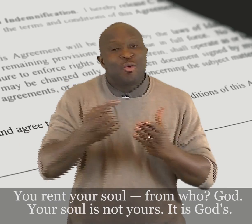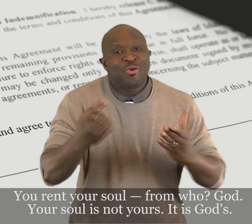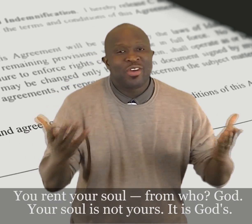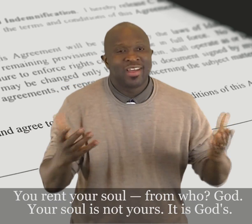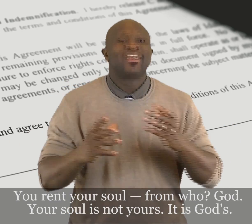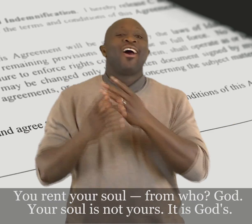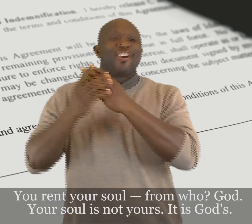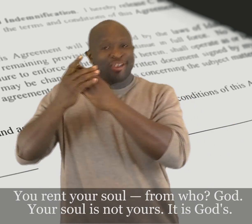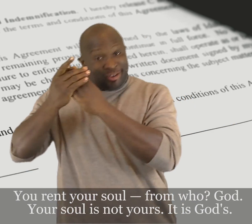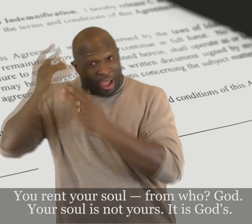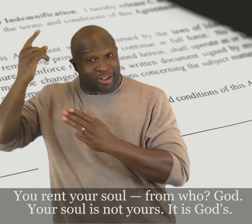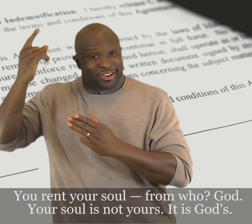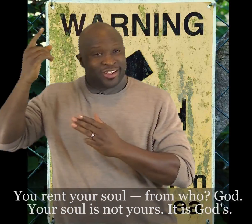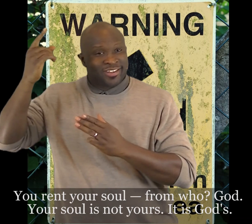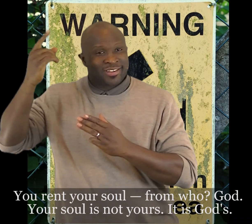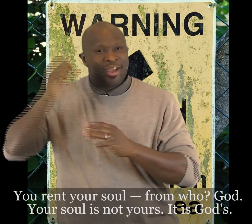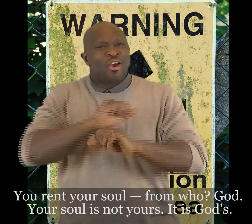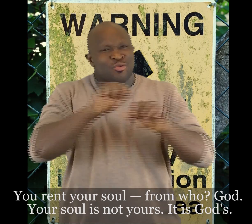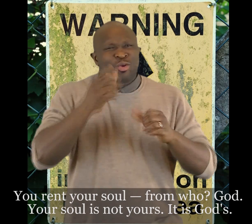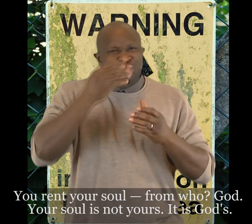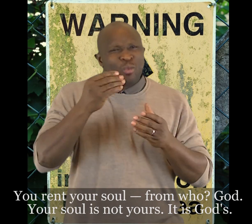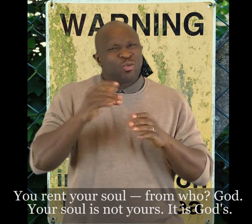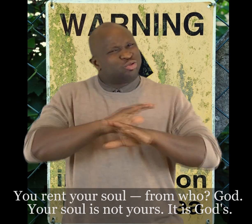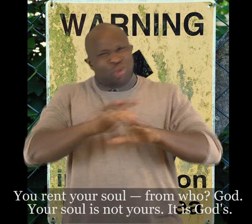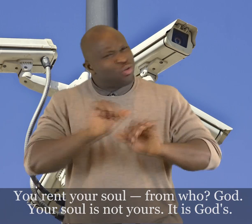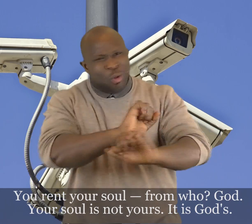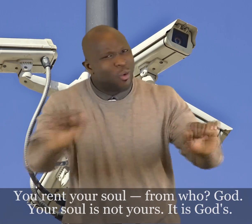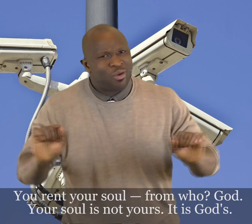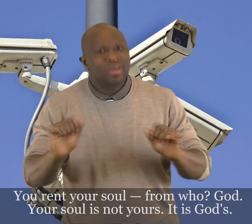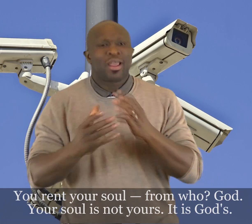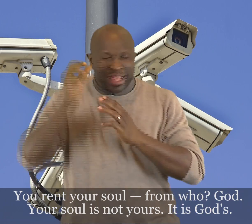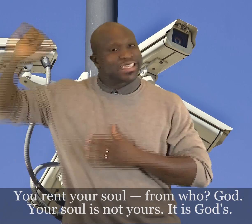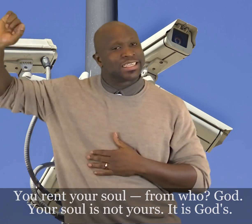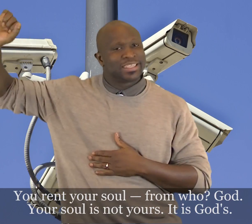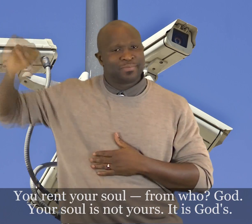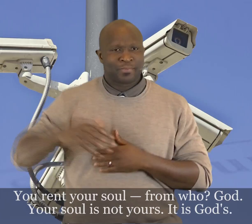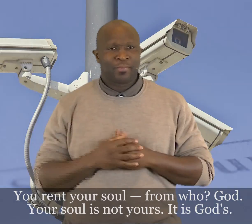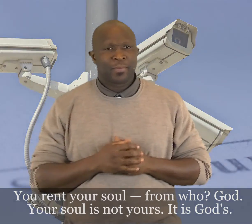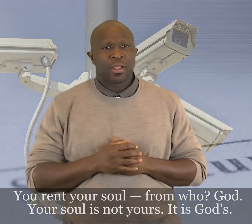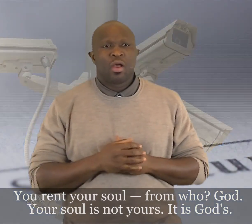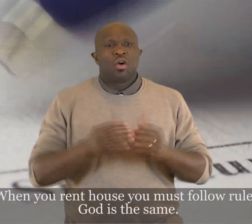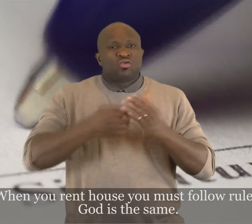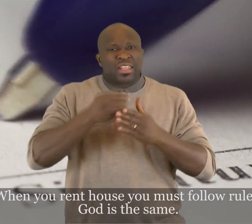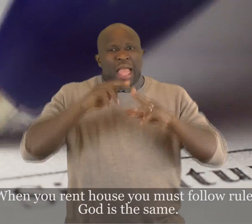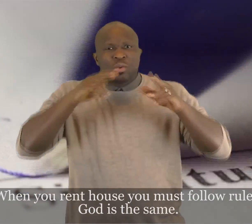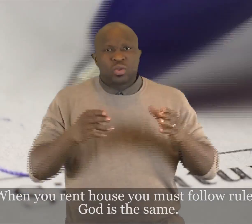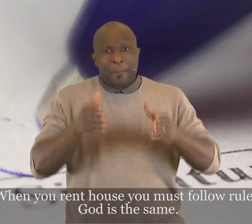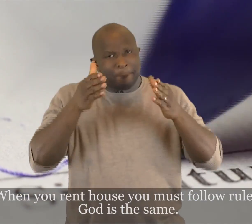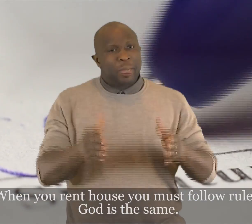agreement, a lease. So it's not yours, it never was, to do what you like with. And you probably haven't kept any of